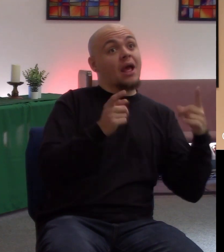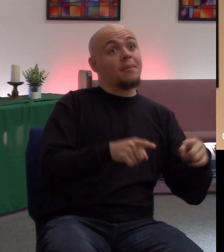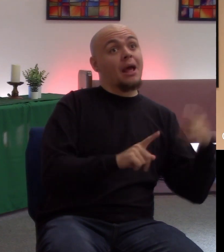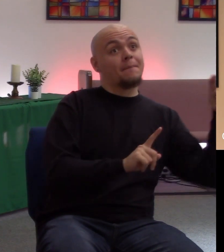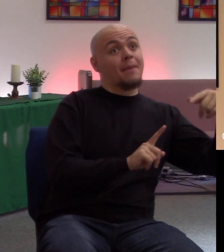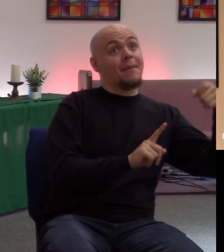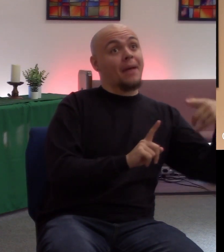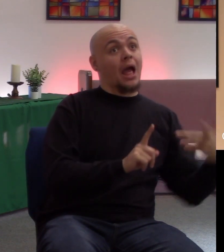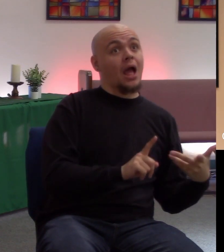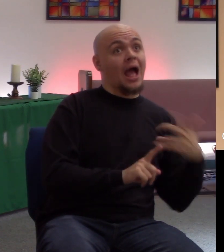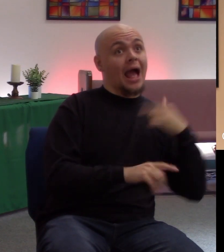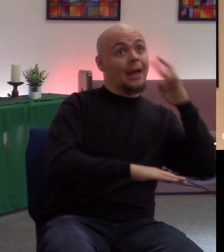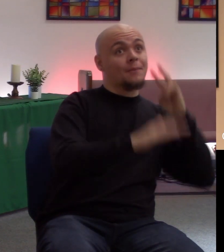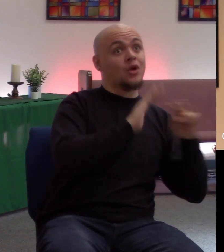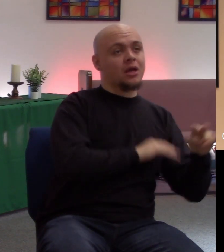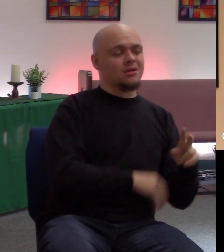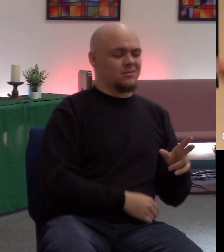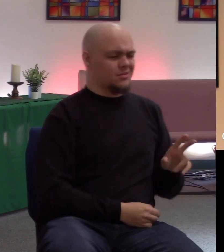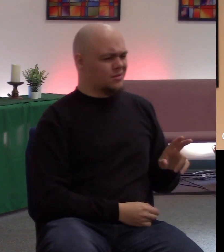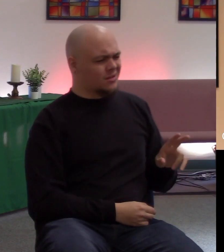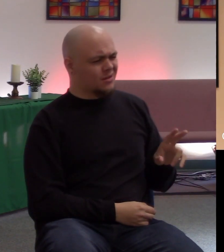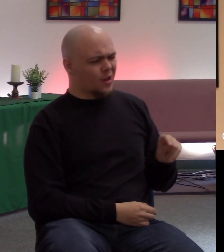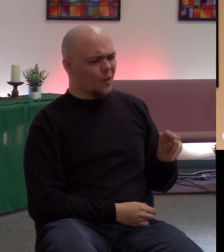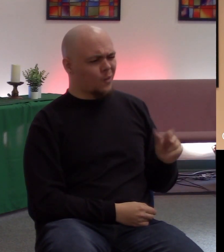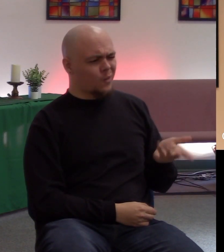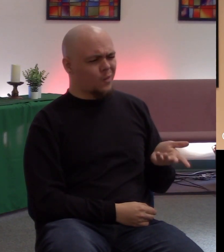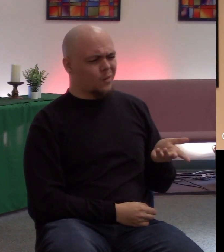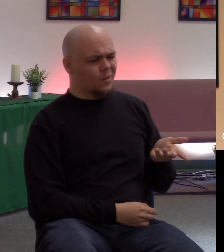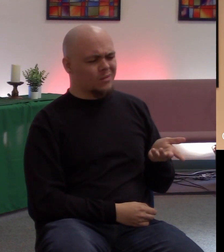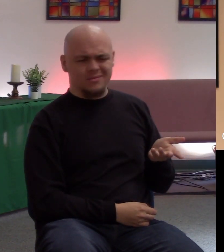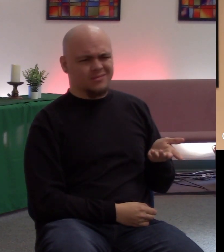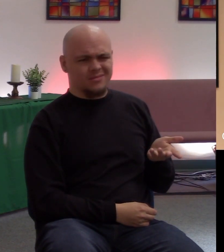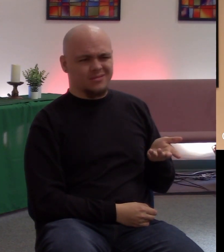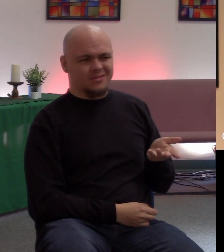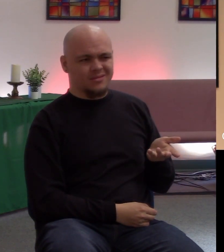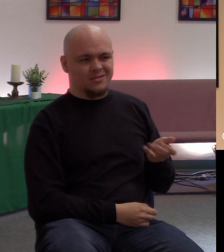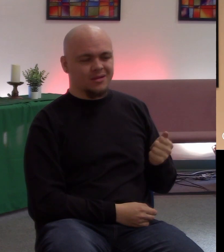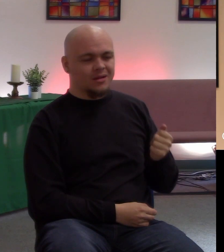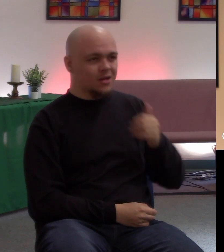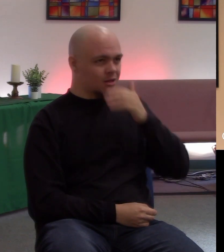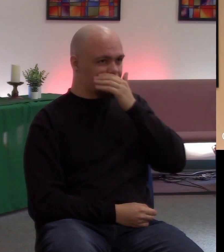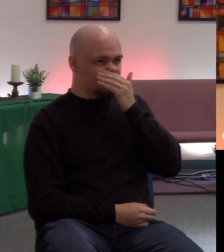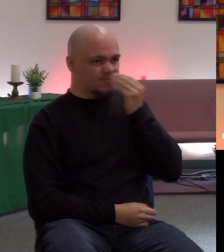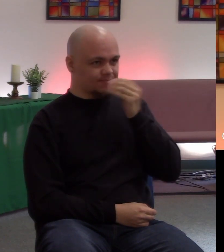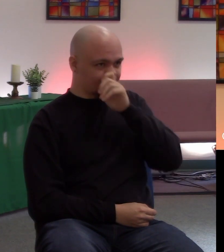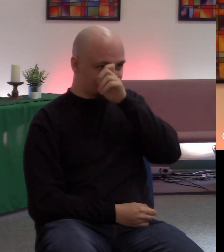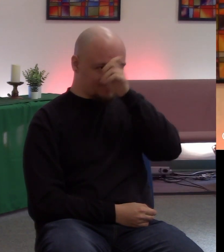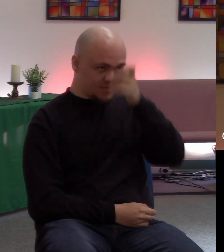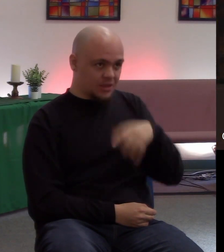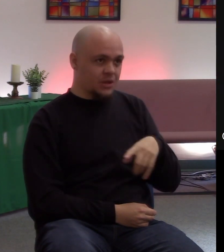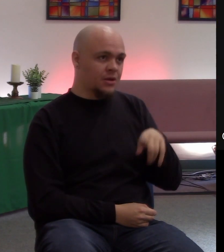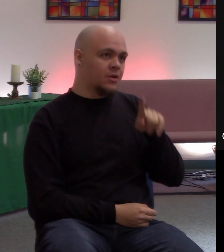That's like, oh, look, something significant just happened. Bing, bing, bing, I predicted it. I don't think so.